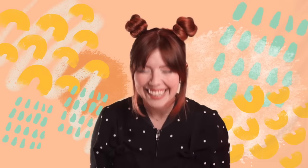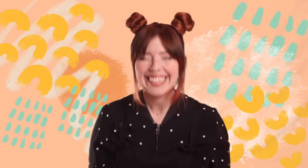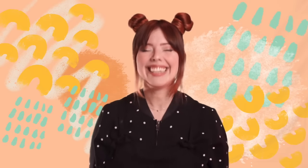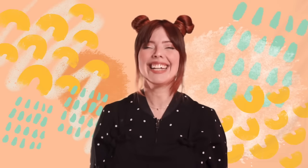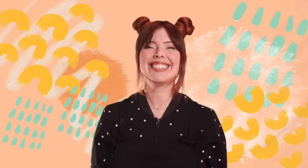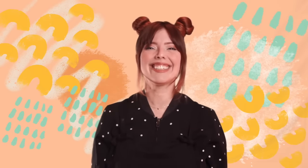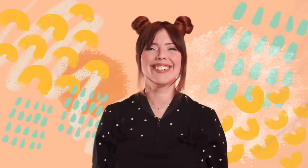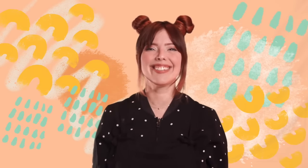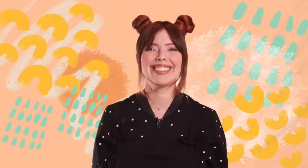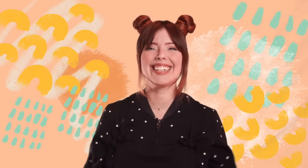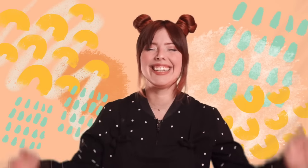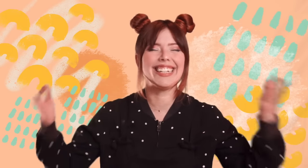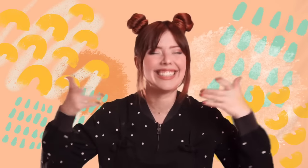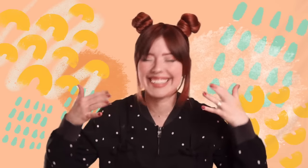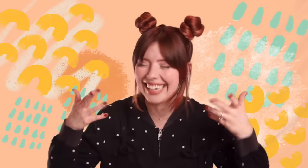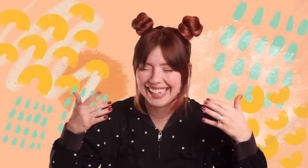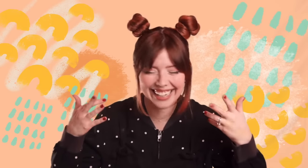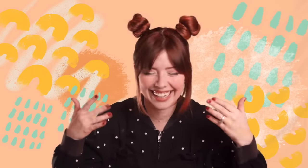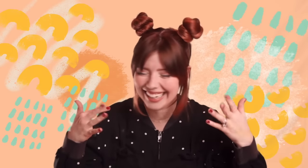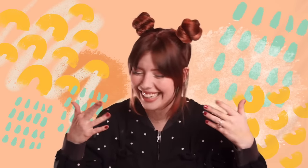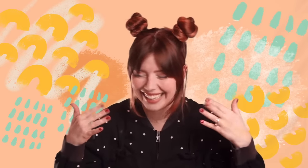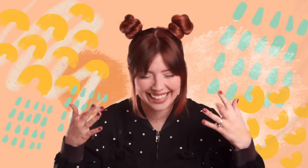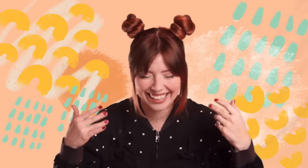Tee-hee-hee-hee-hee-hee-hee. That's so silly.